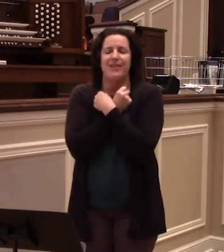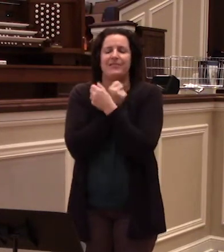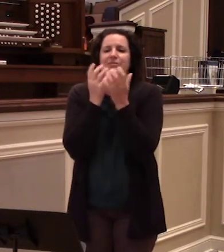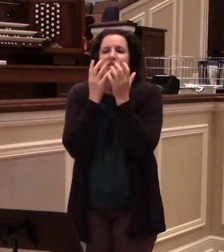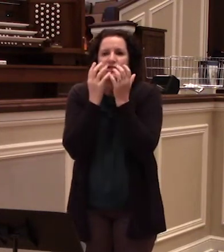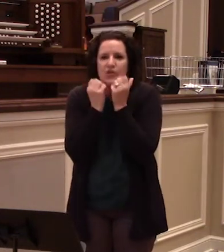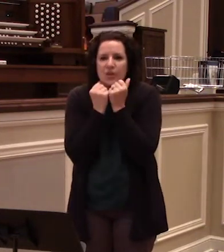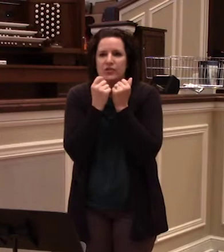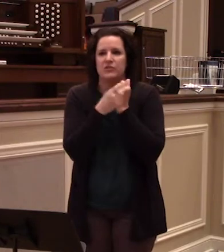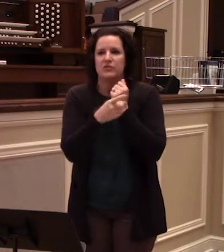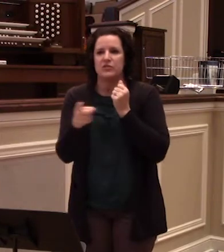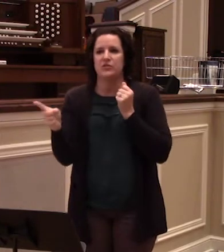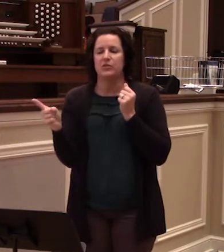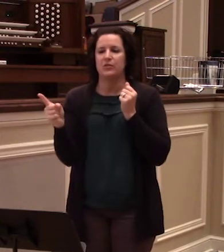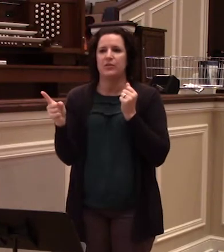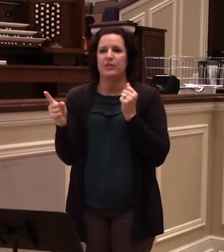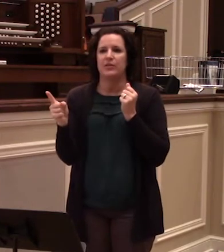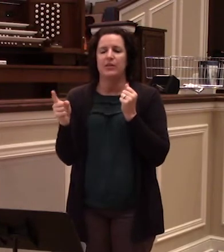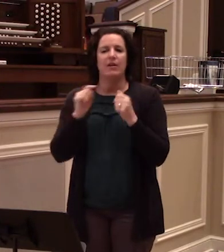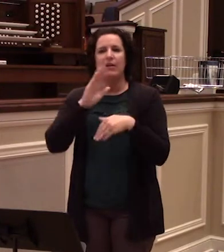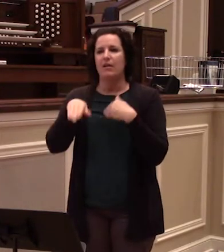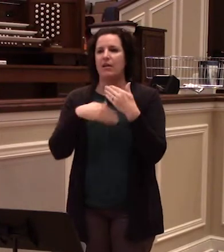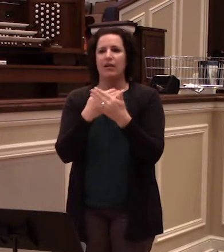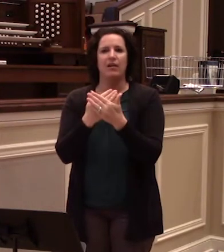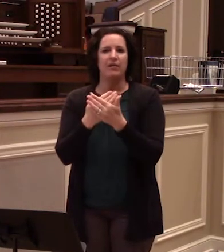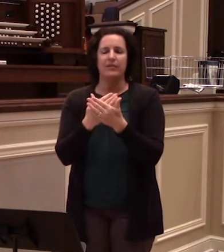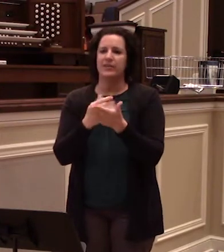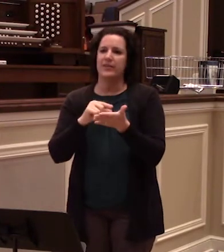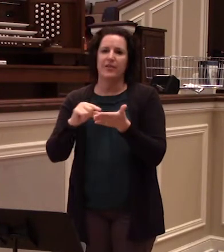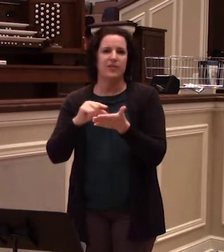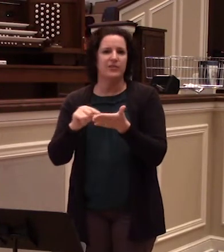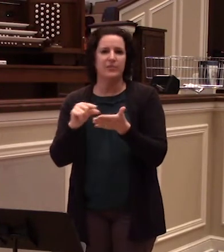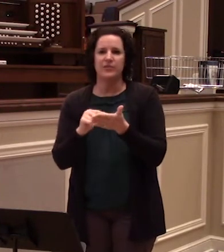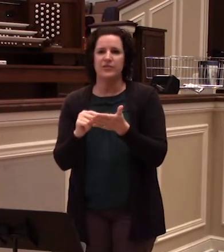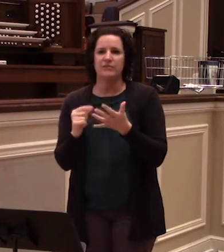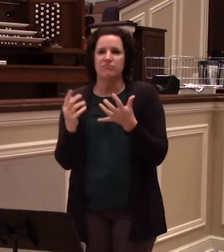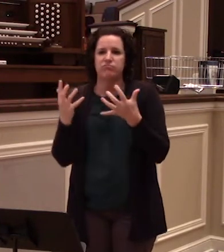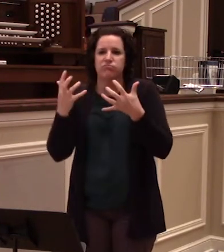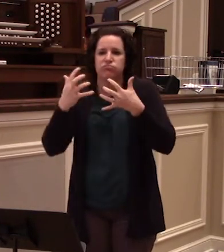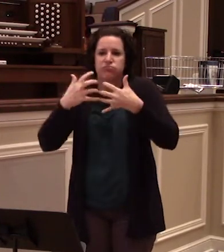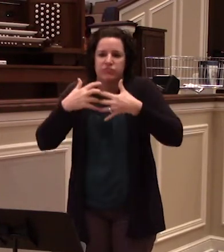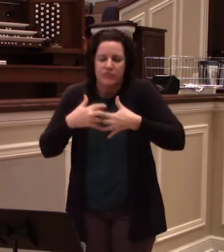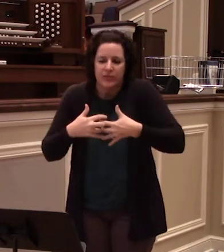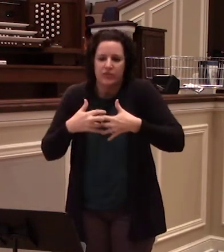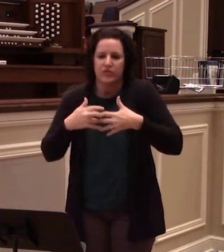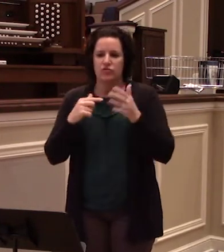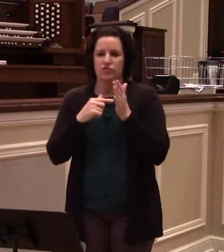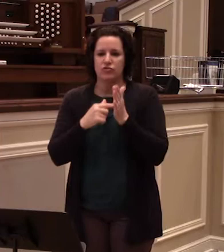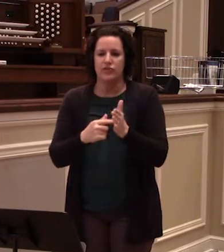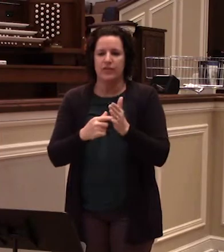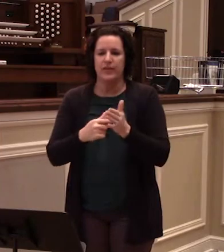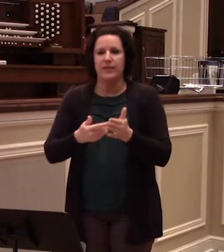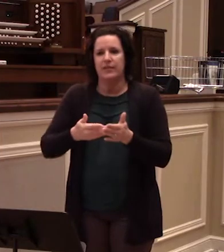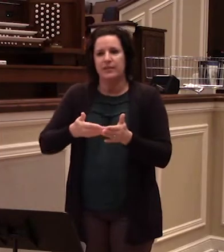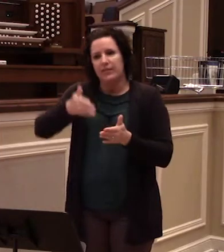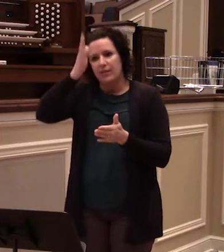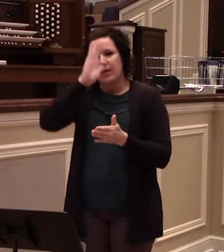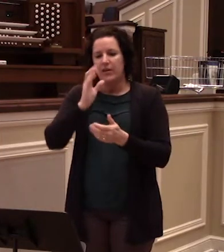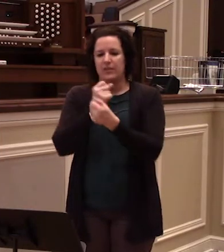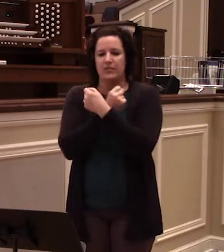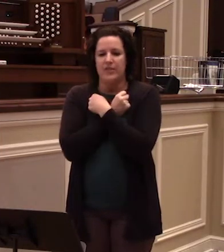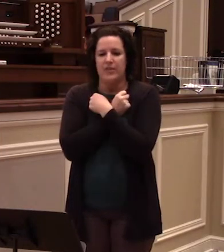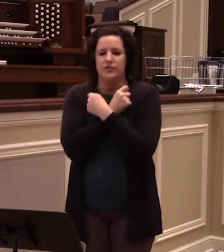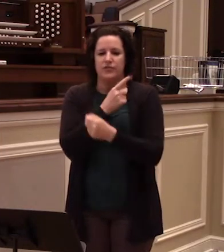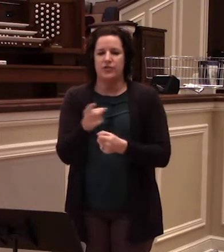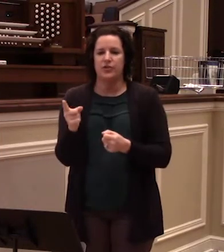woven together to proclaim that to you. First of all, this is scripture. Second of all, this is love. Again, what is this word? It's